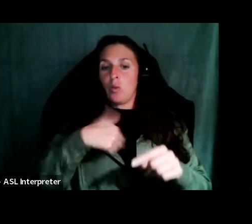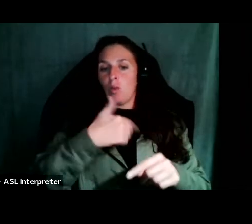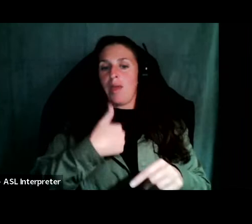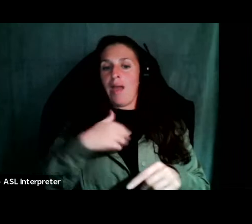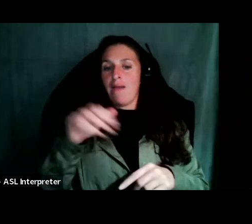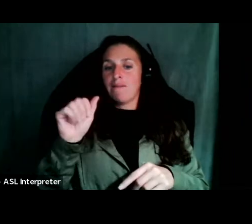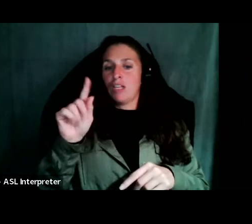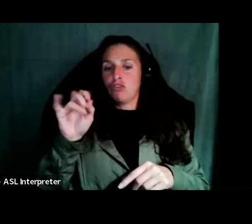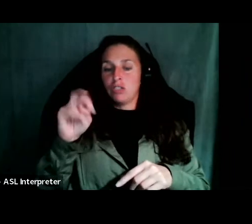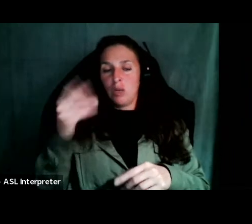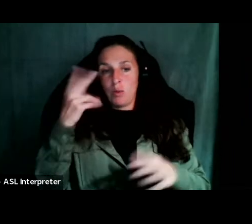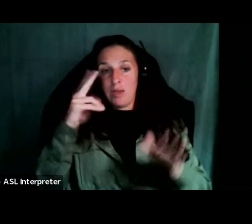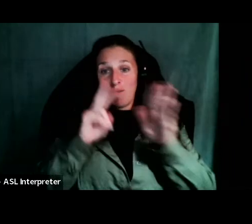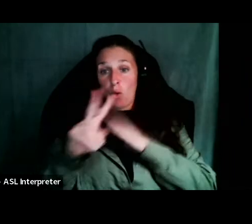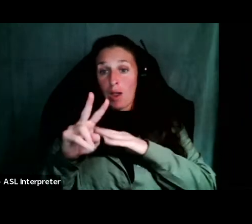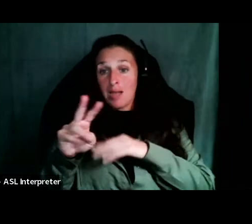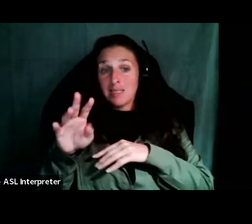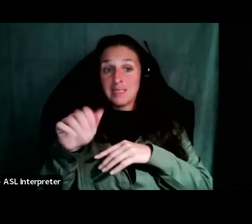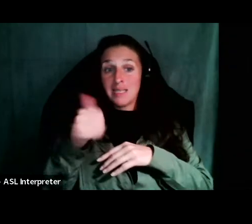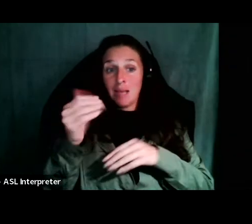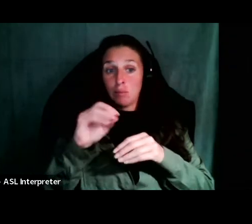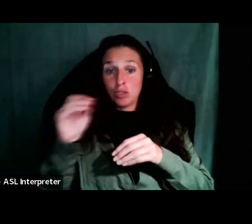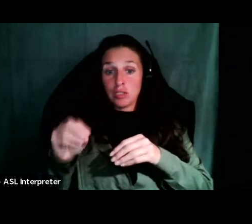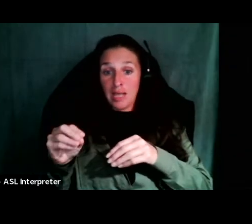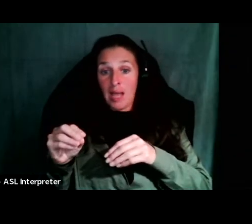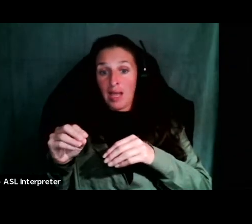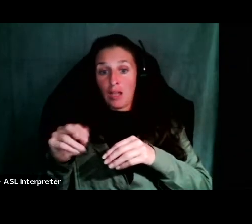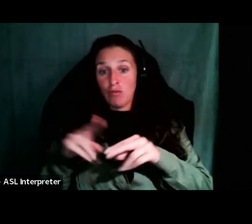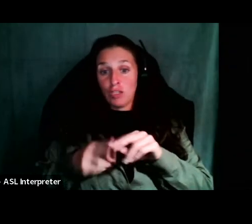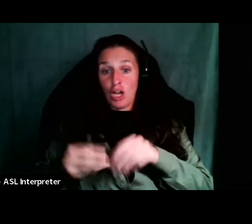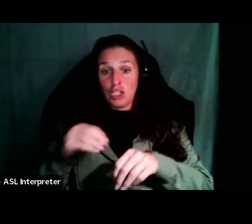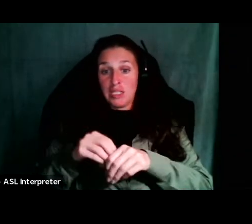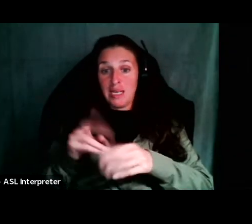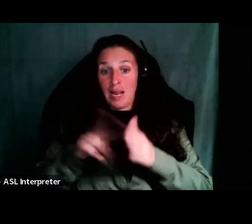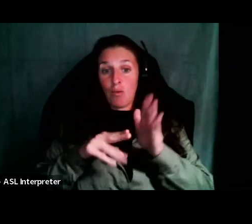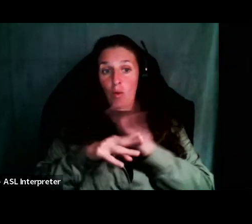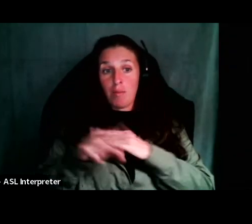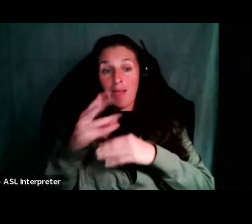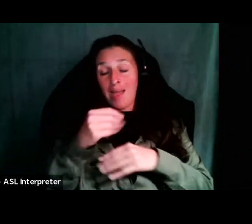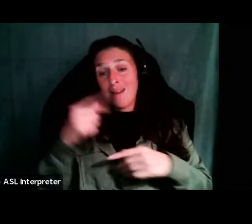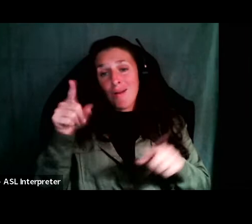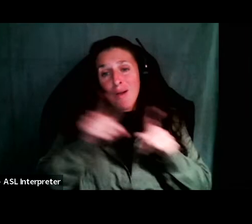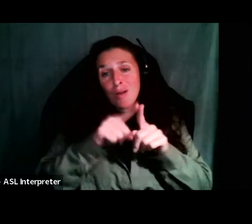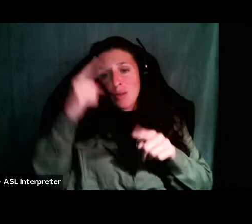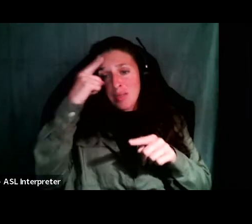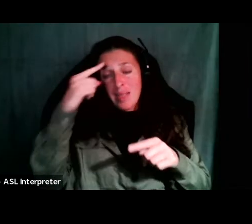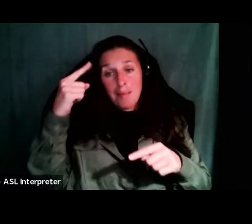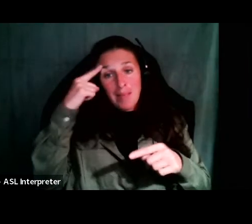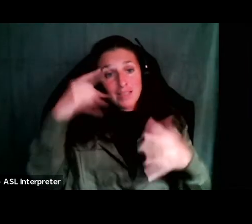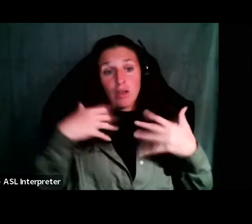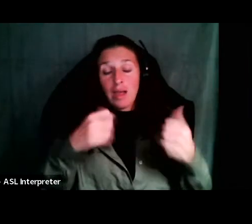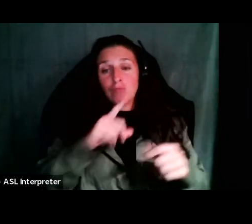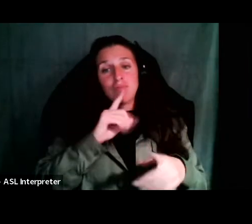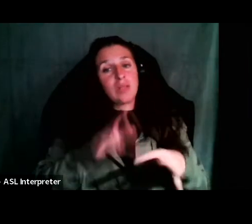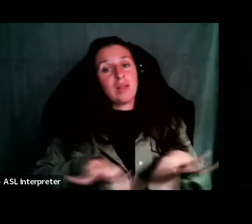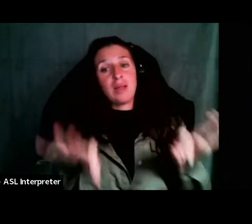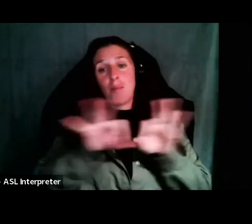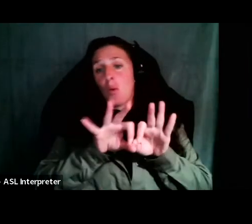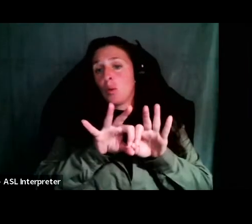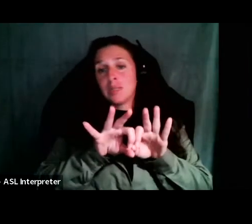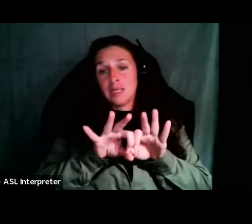a 10% reduction in enrollment, which, and I also think mental health is super important, to